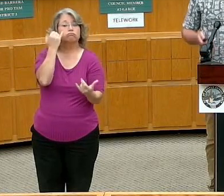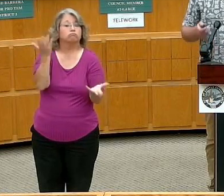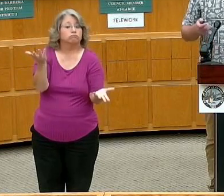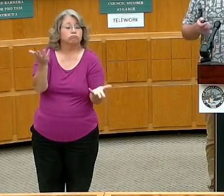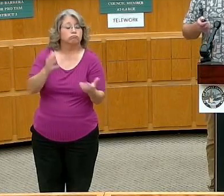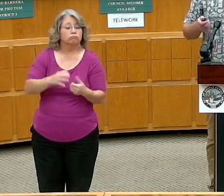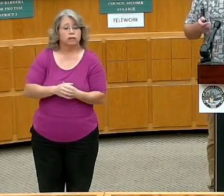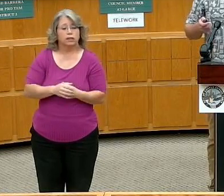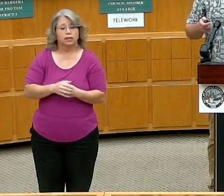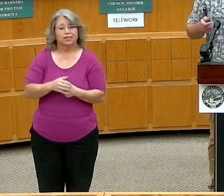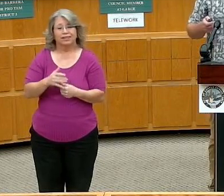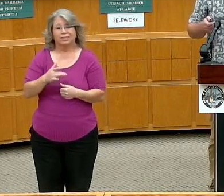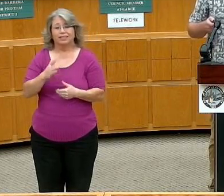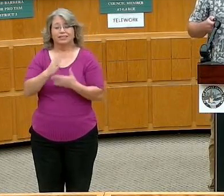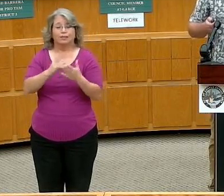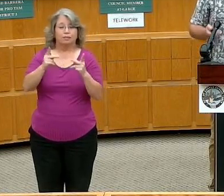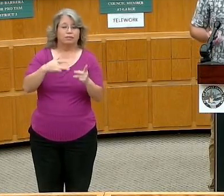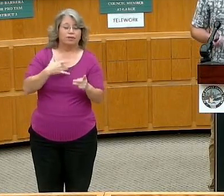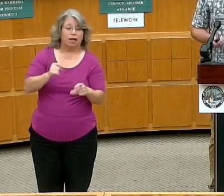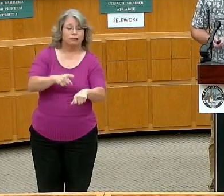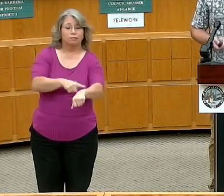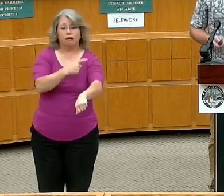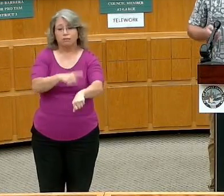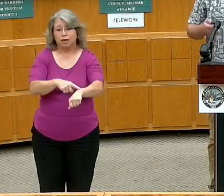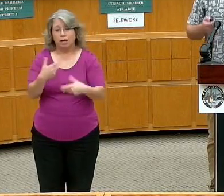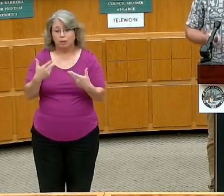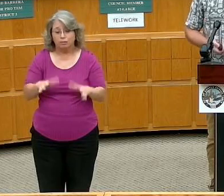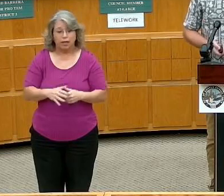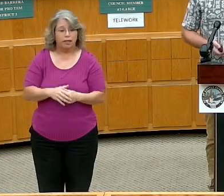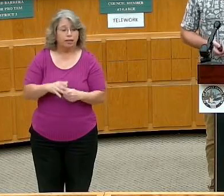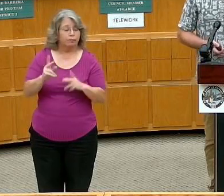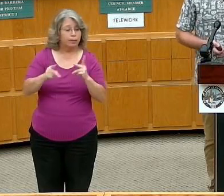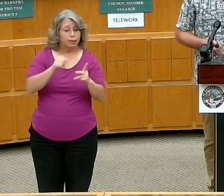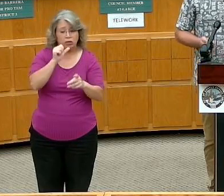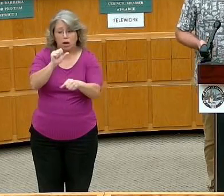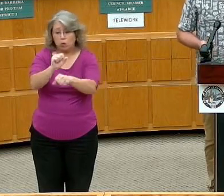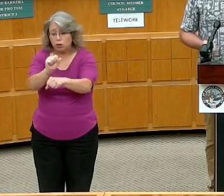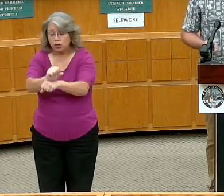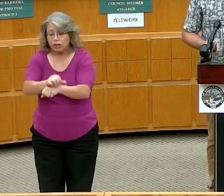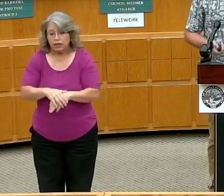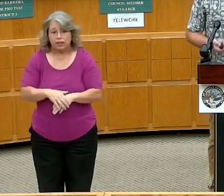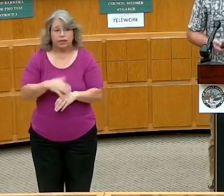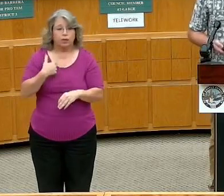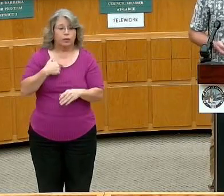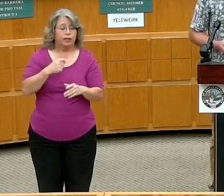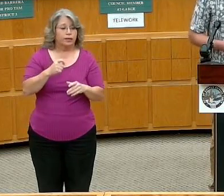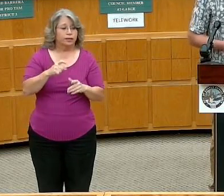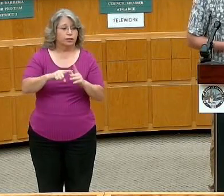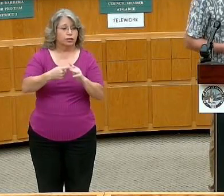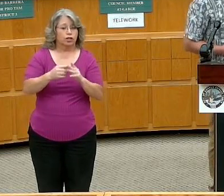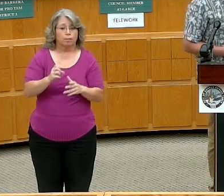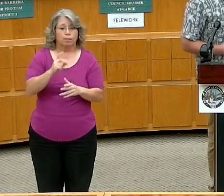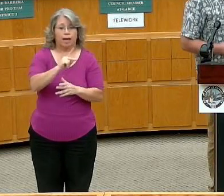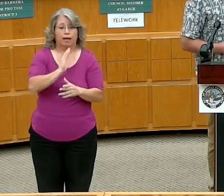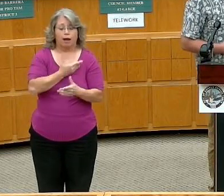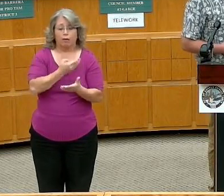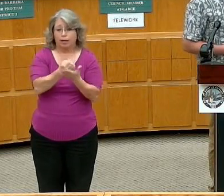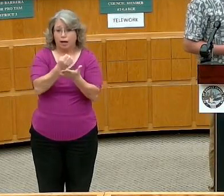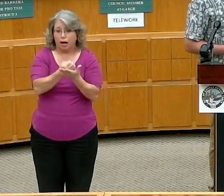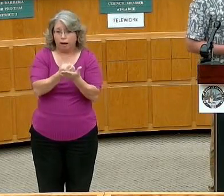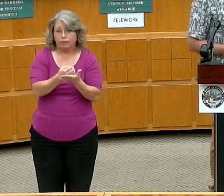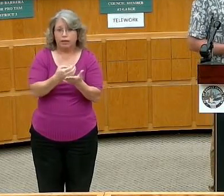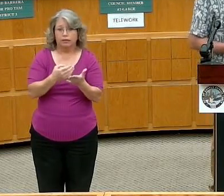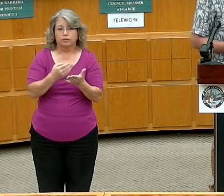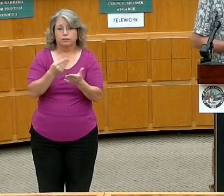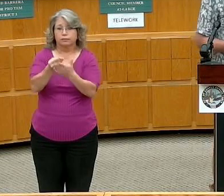inconvenient, and a lot of people are out of work, and we need to kickstart the economy. We're hearing that message, right? 3,